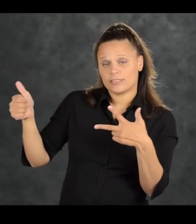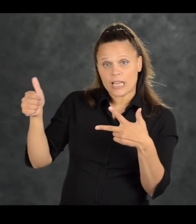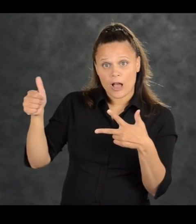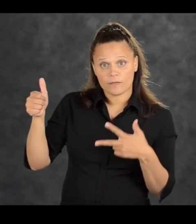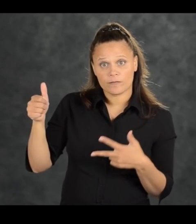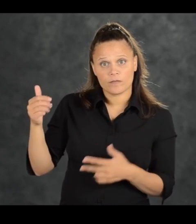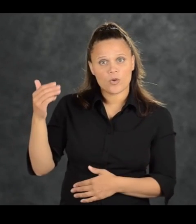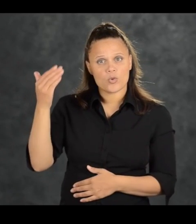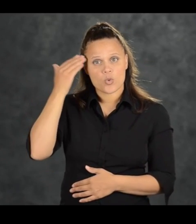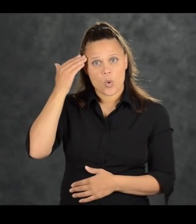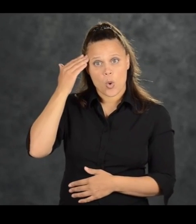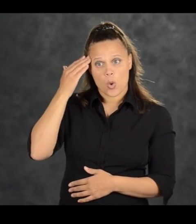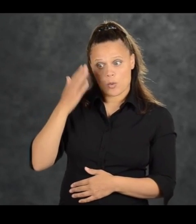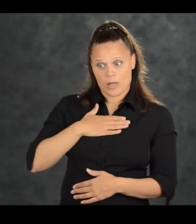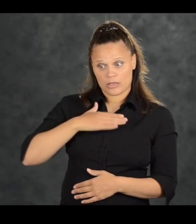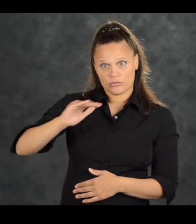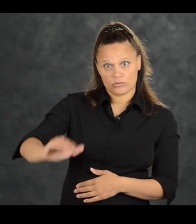to make sure that they're available